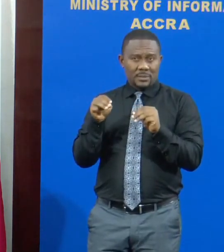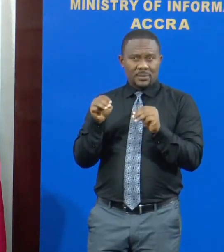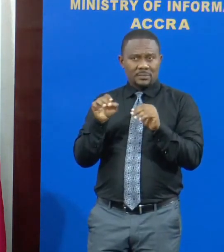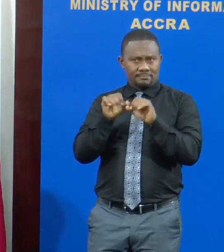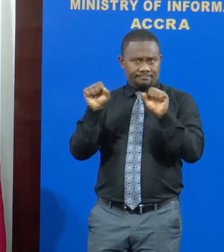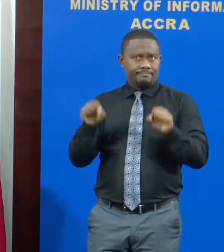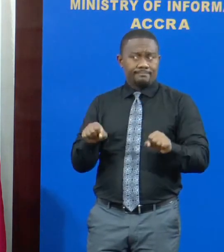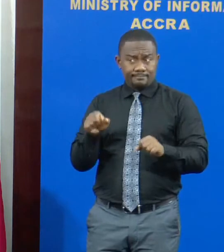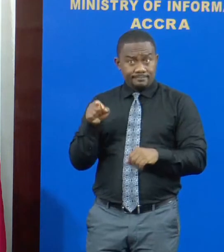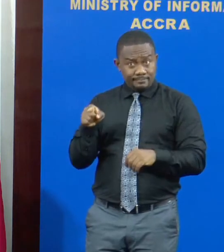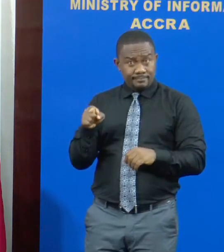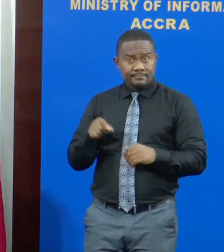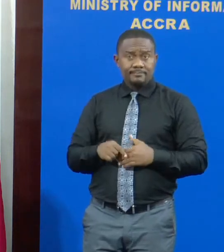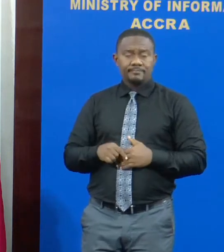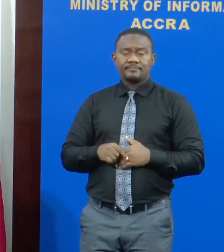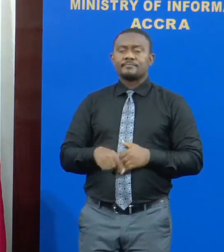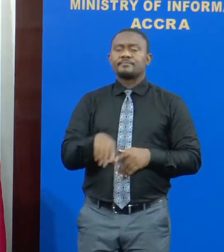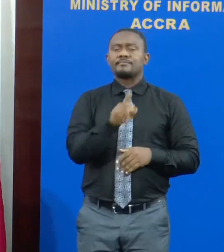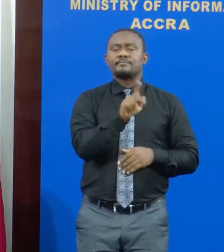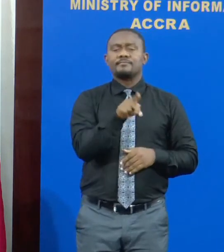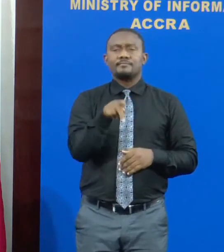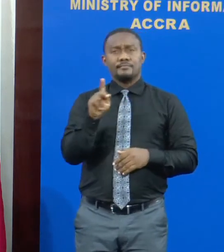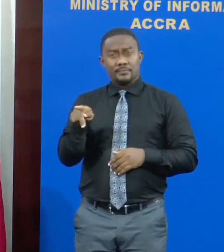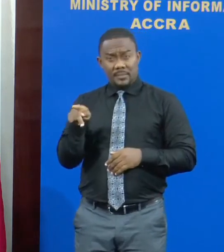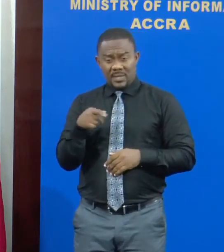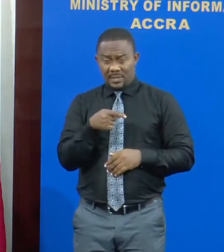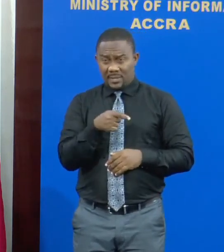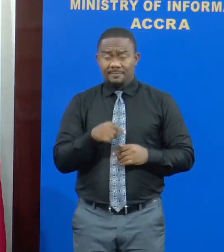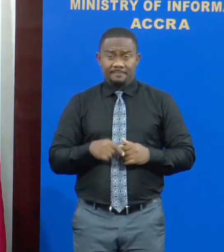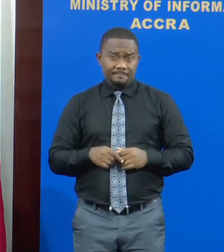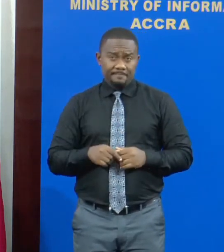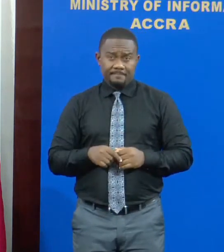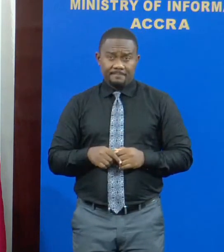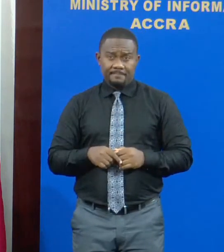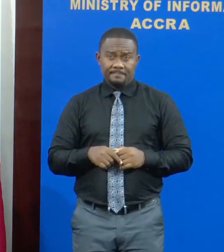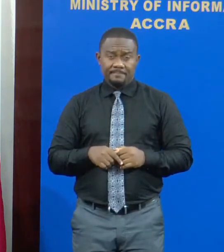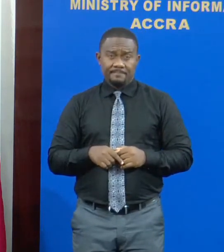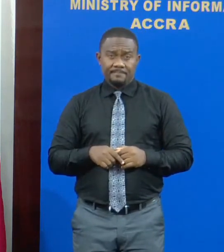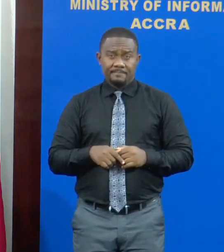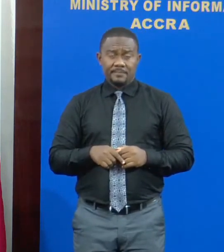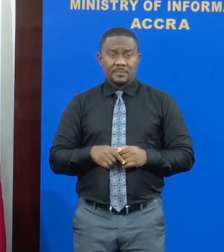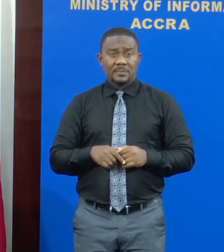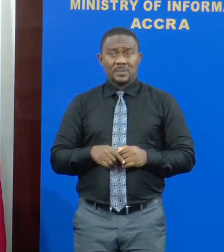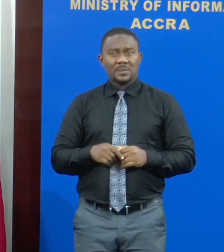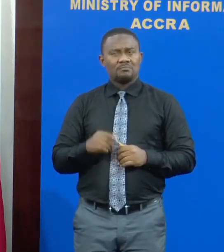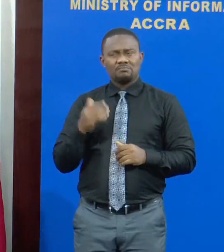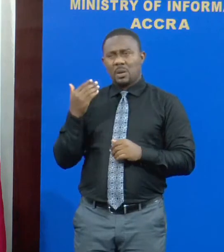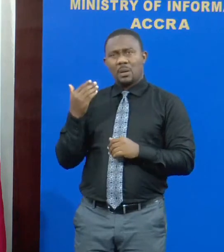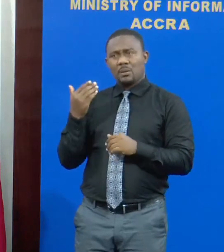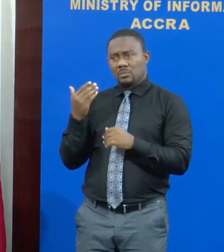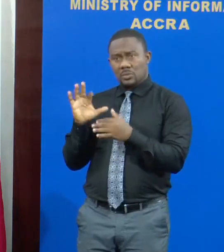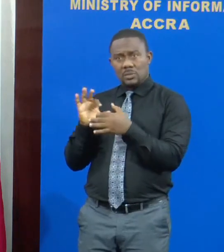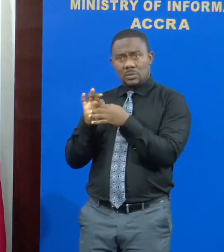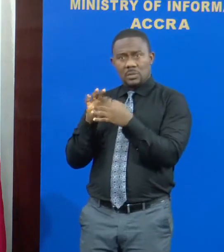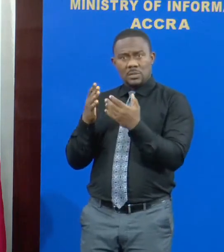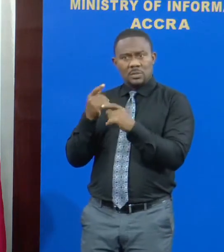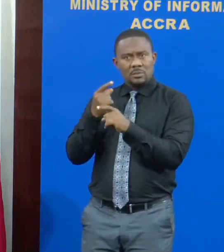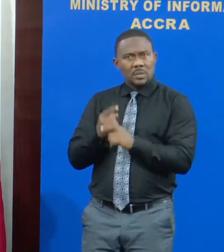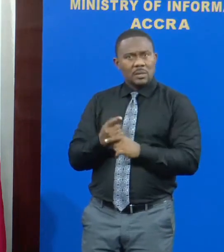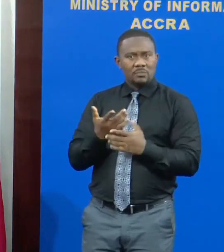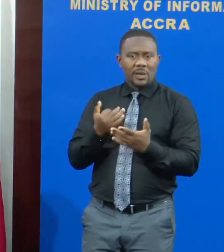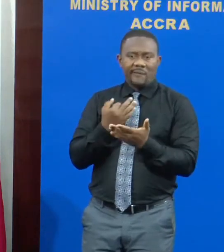Companies. The PPP, public-private partnership arrangement, was adopted as a solution to the perennial problem